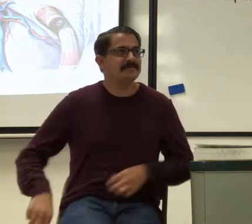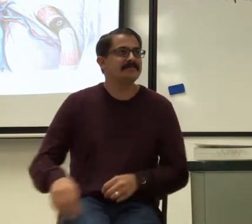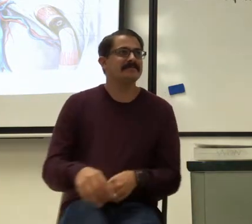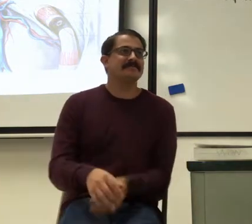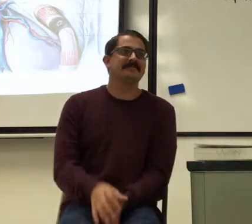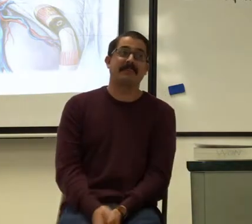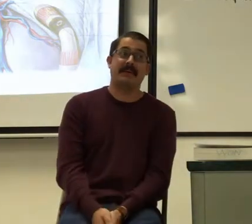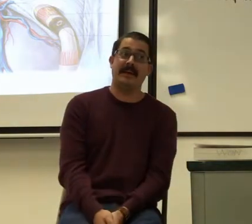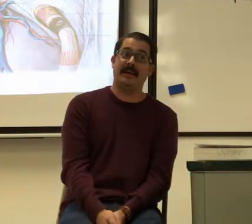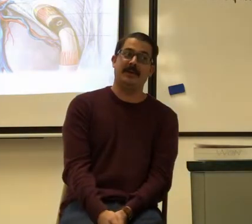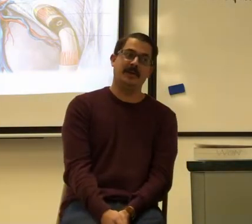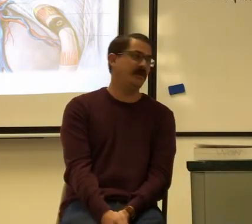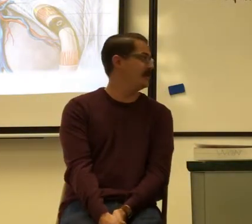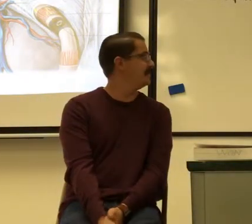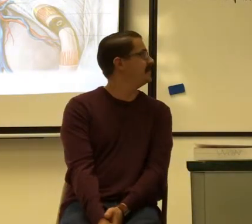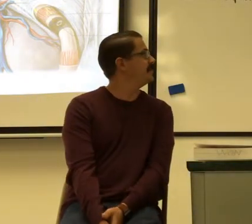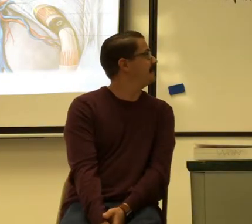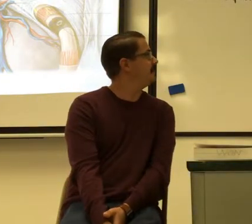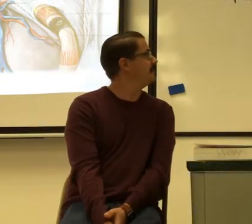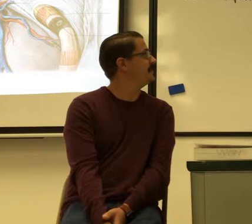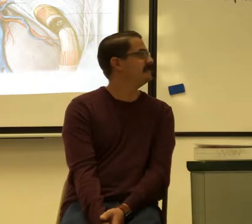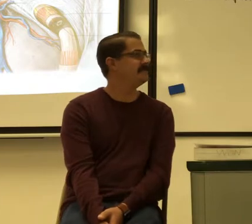up the lower limb.